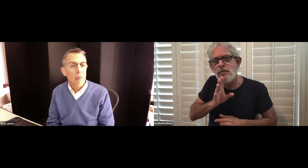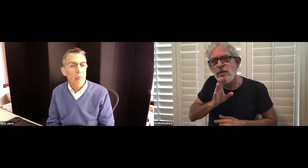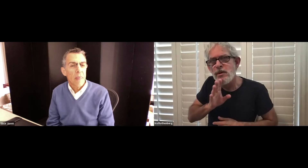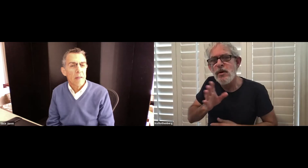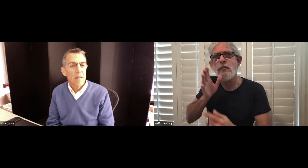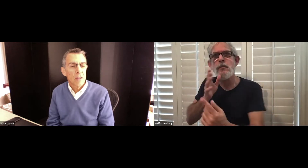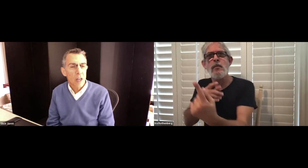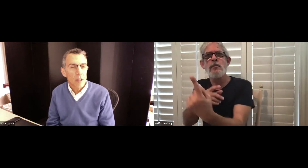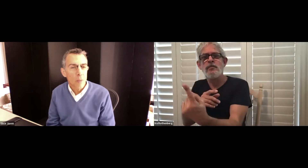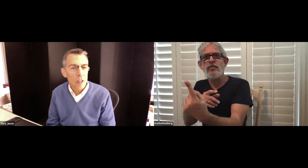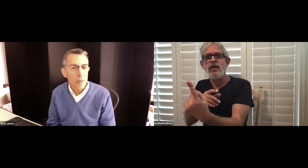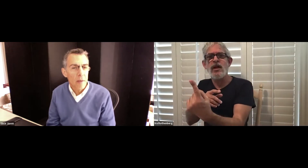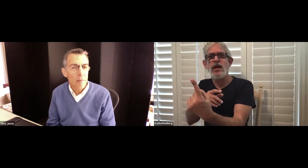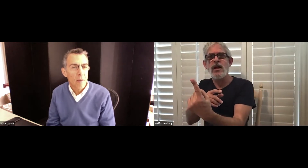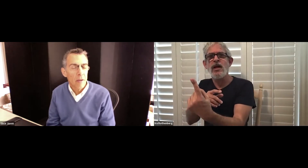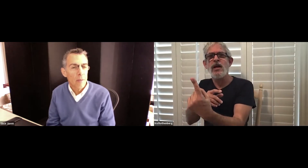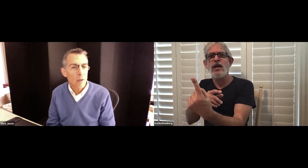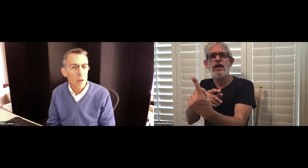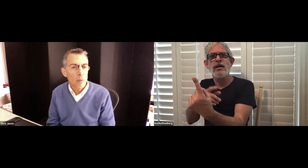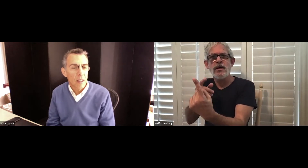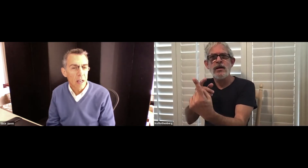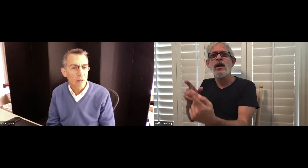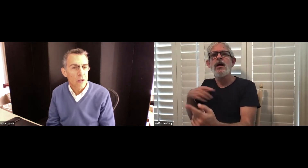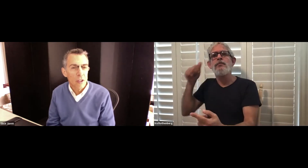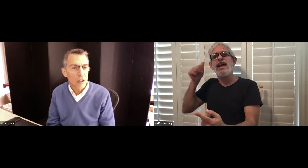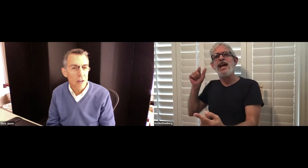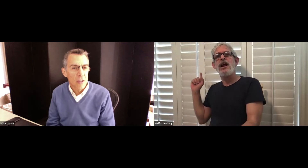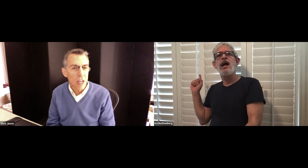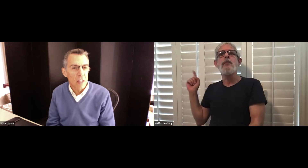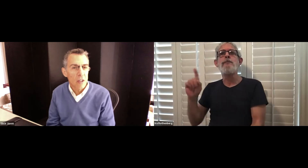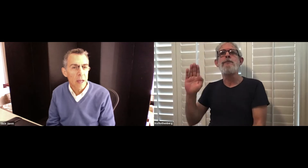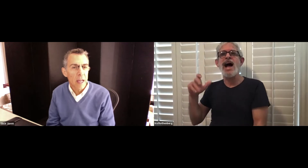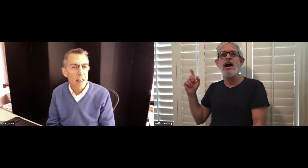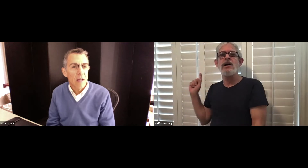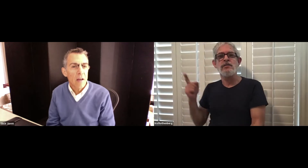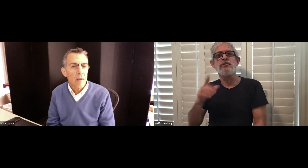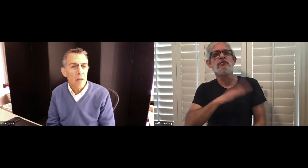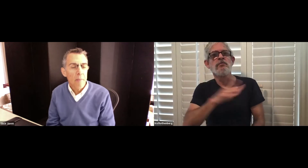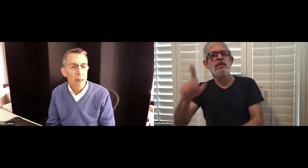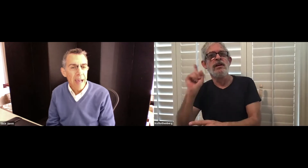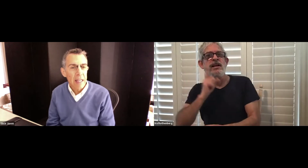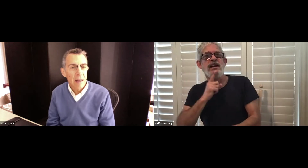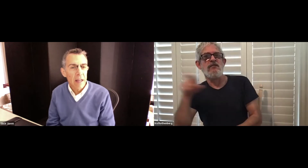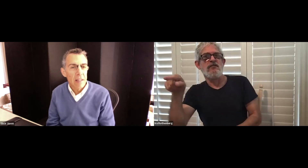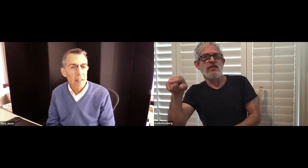the gentleman spoke to my mother, but of course, being deaf, she couldn't understand. So my aunt came back into the line and said, "She's